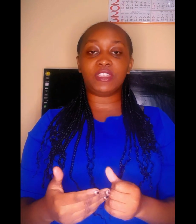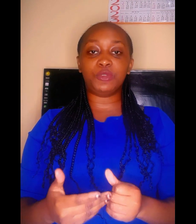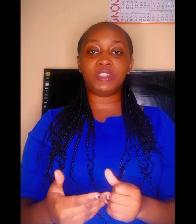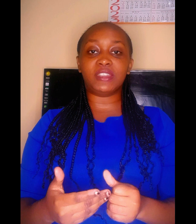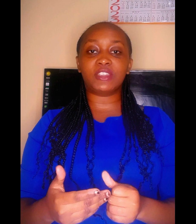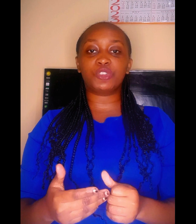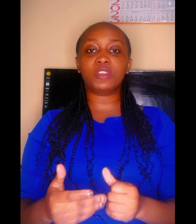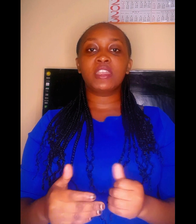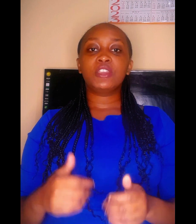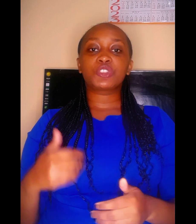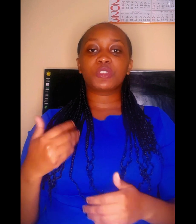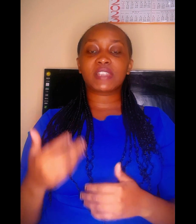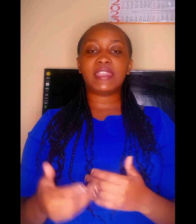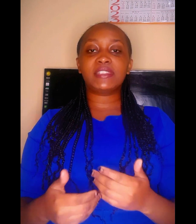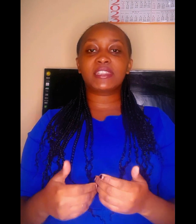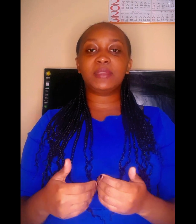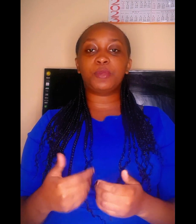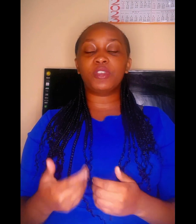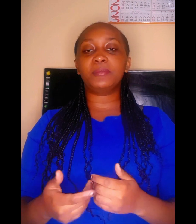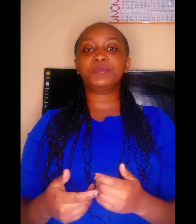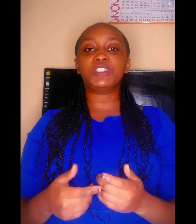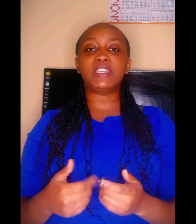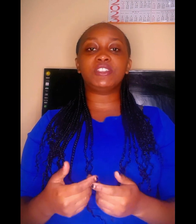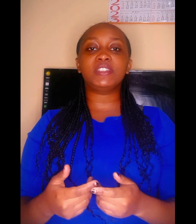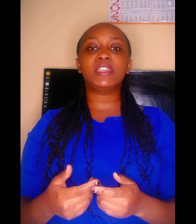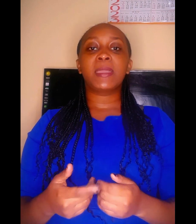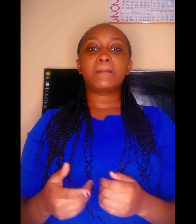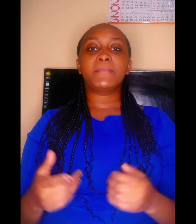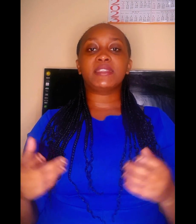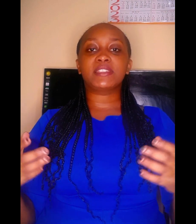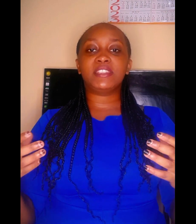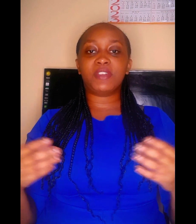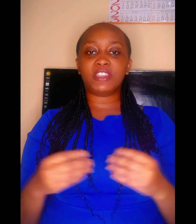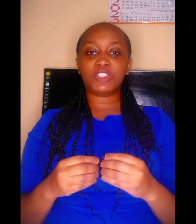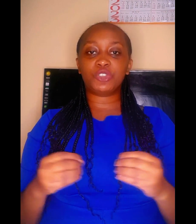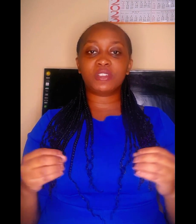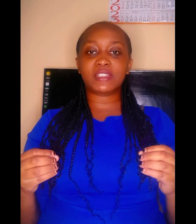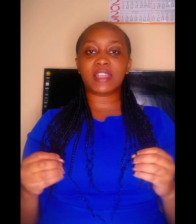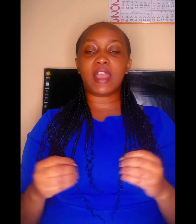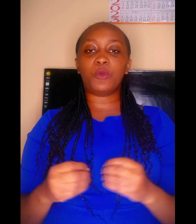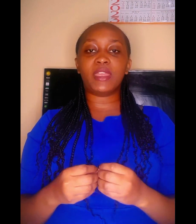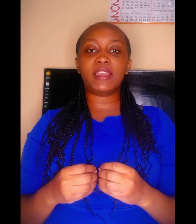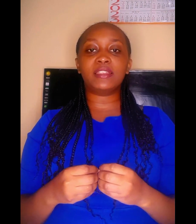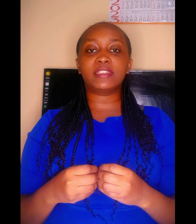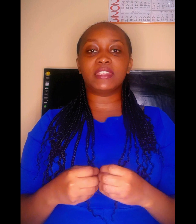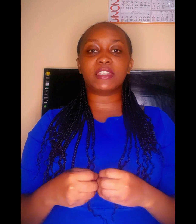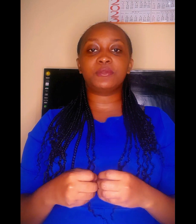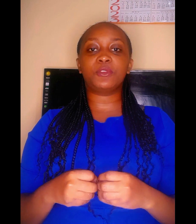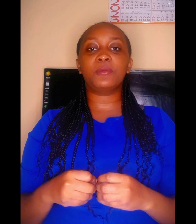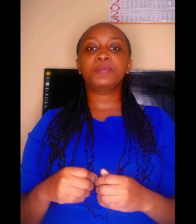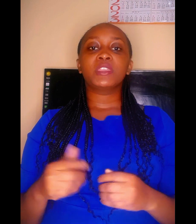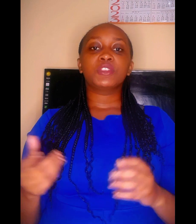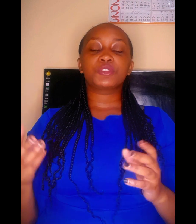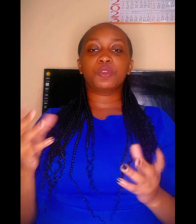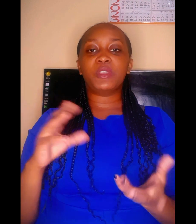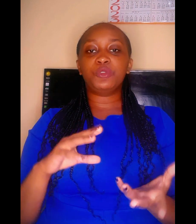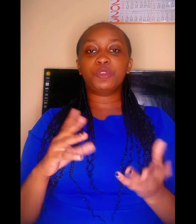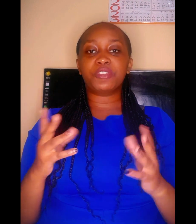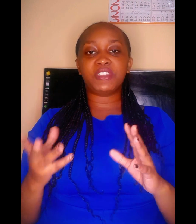new generation. So signs keep on changing, but the variations are well catered for. So when you know the